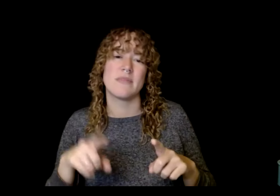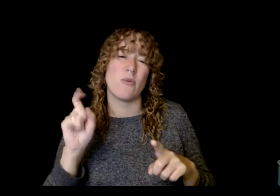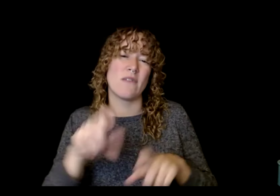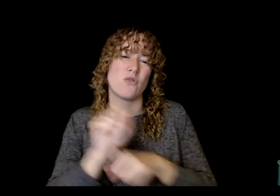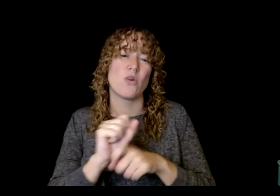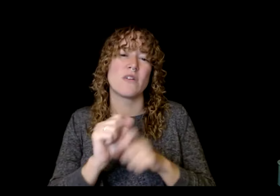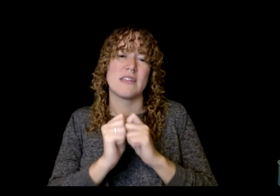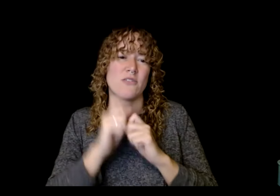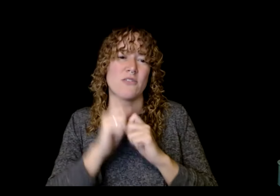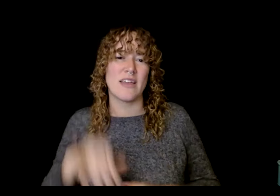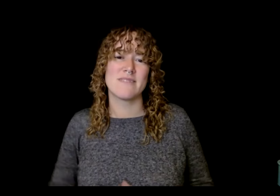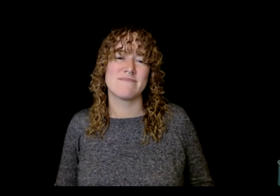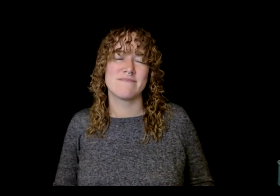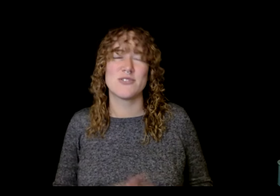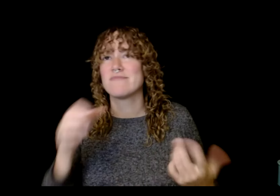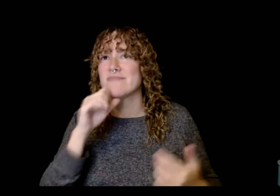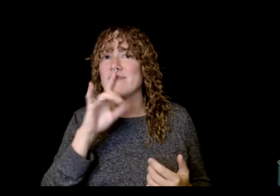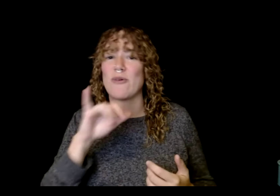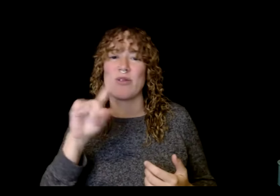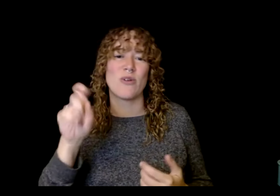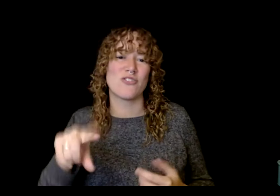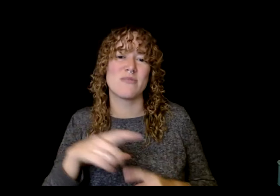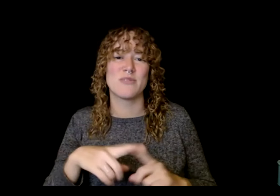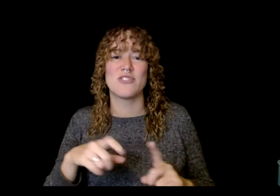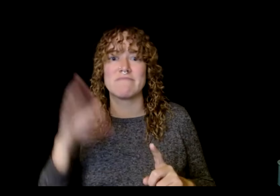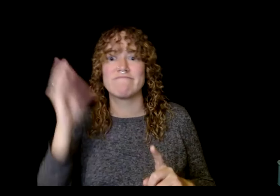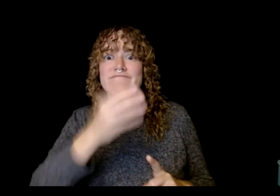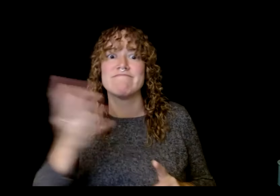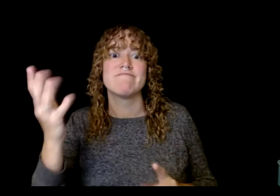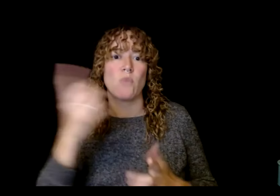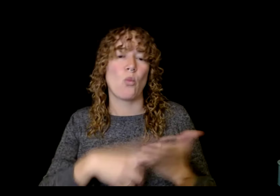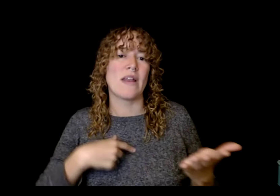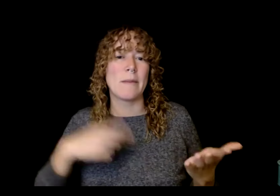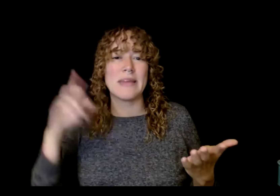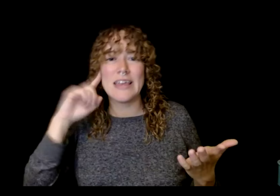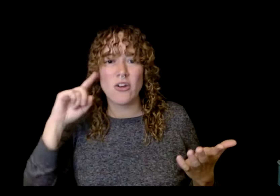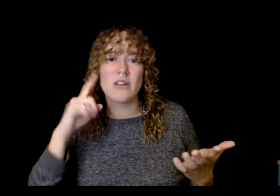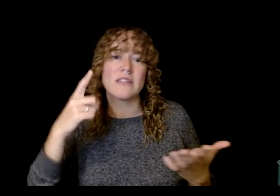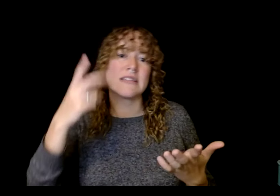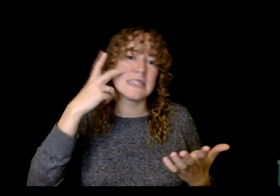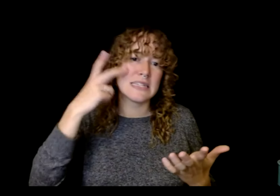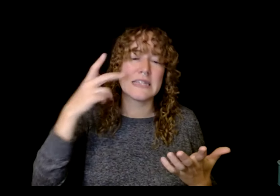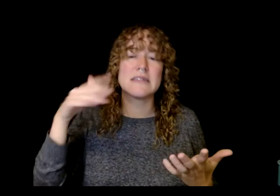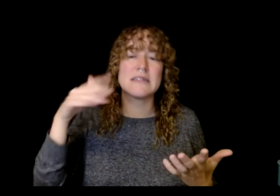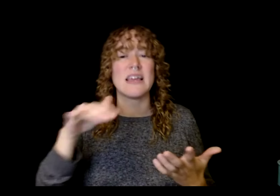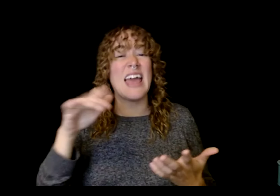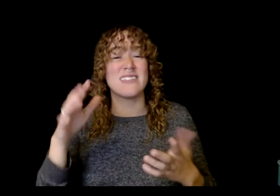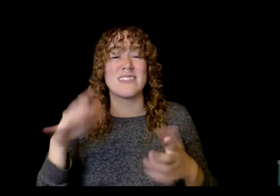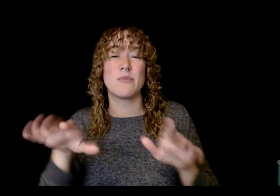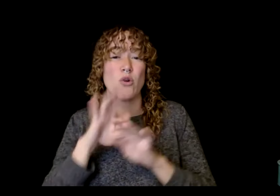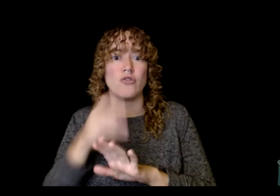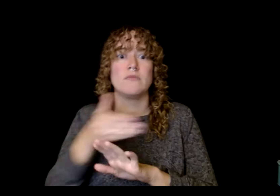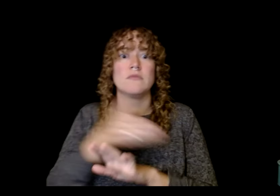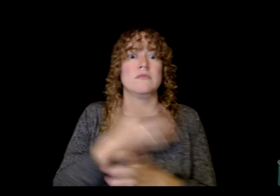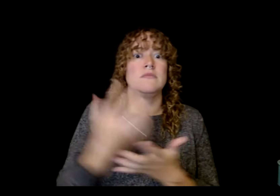So it's less of a question, but a bit of a report back and sort of affirming the usefulness of proactive